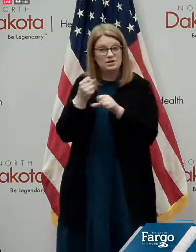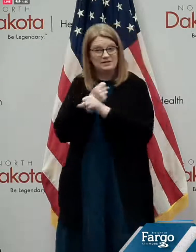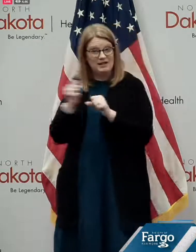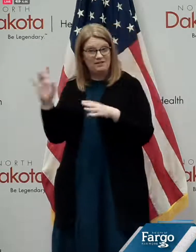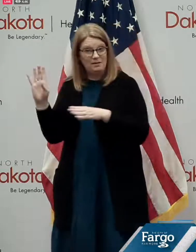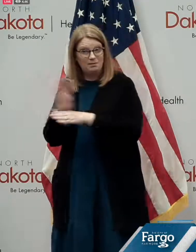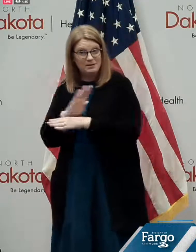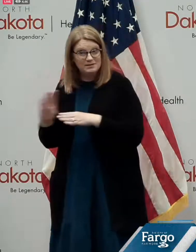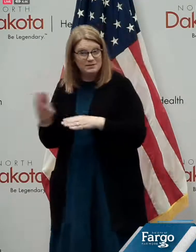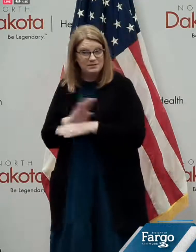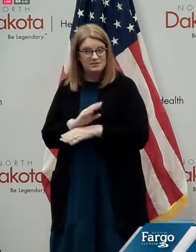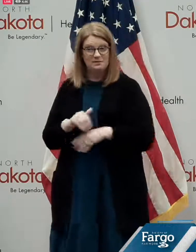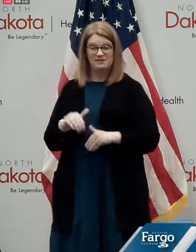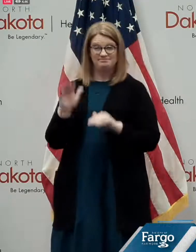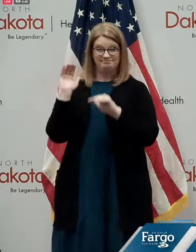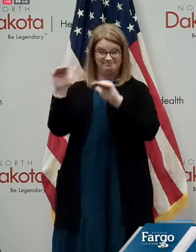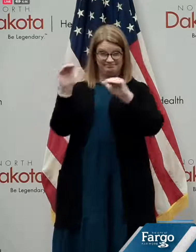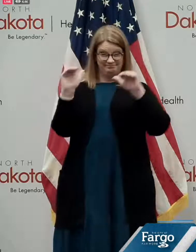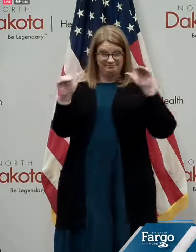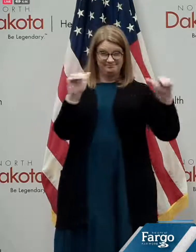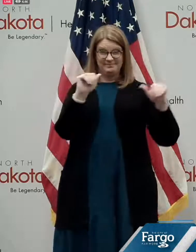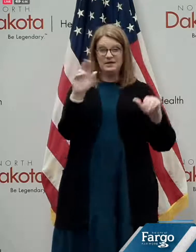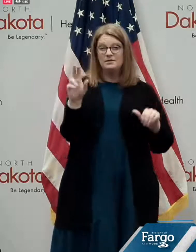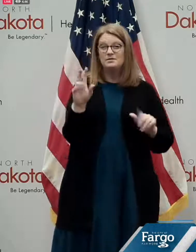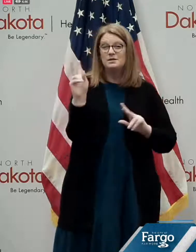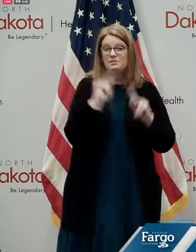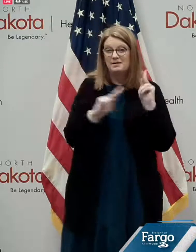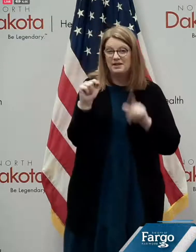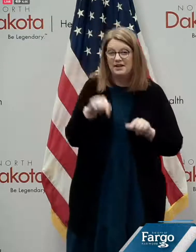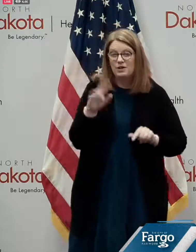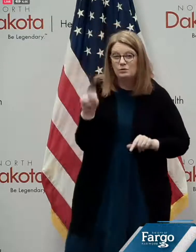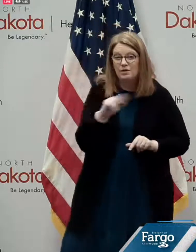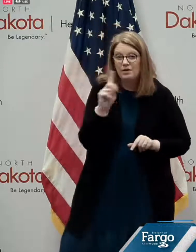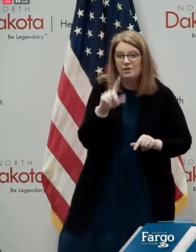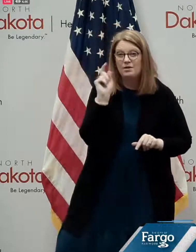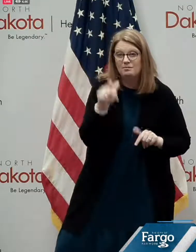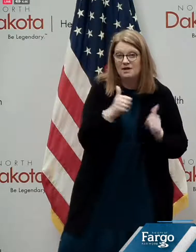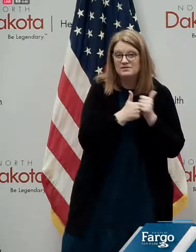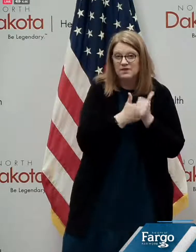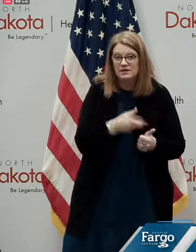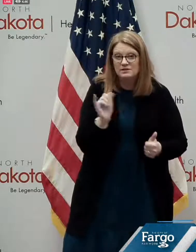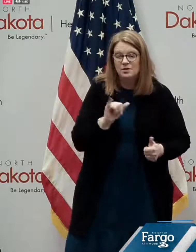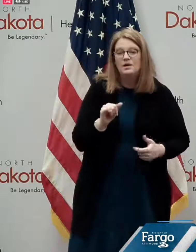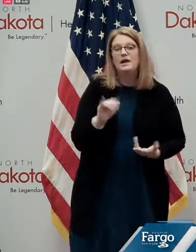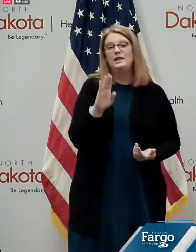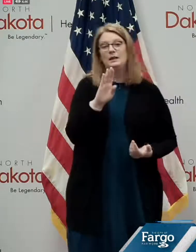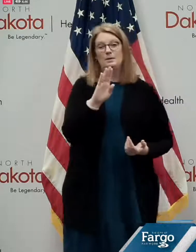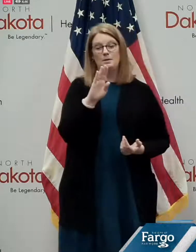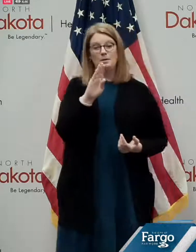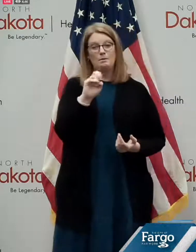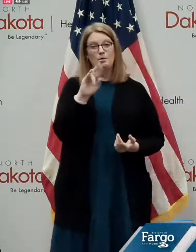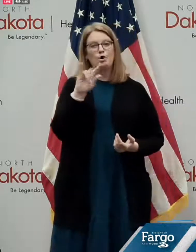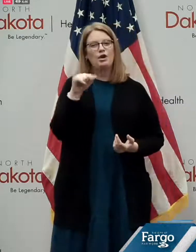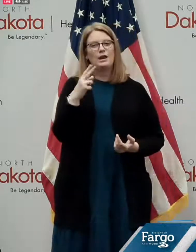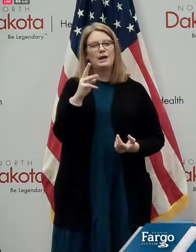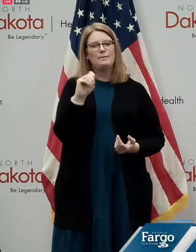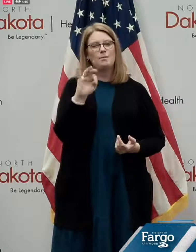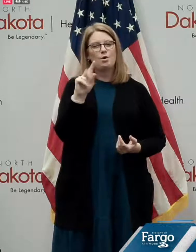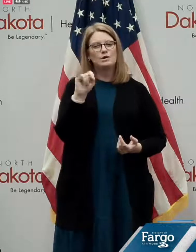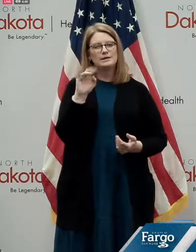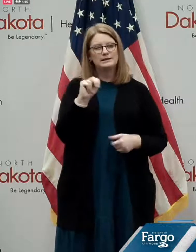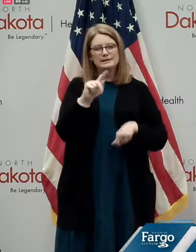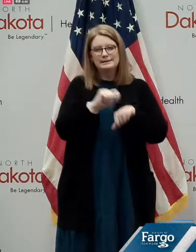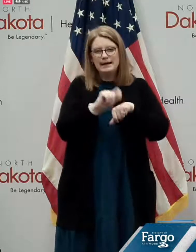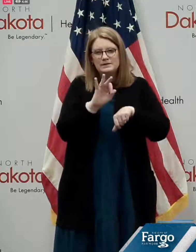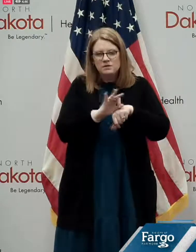all North Dakotans to do their part. And one of the things that the Burley Morton Task Force will be undertaking is, again, how to think